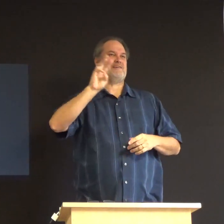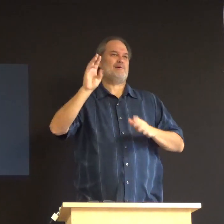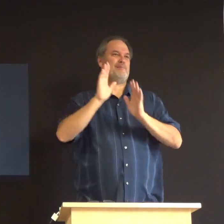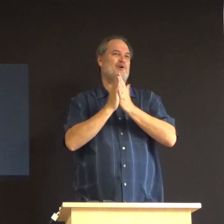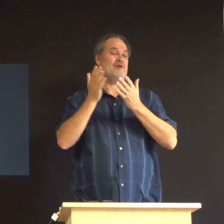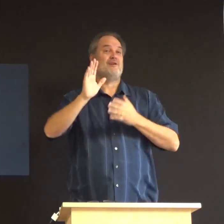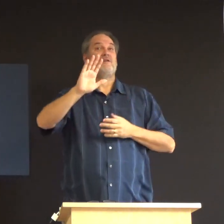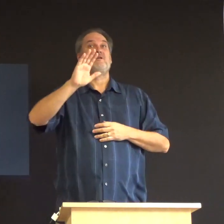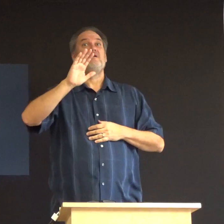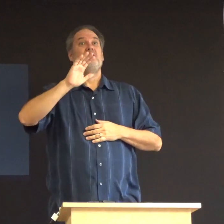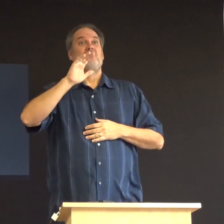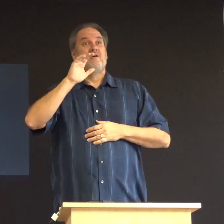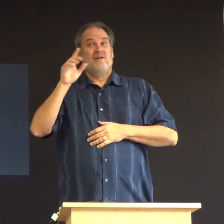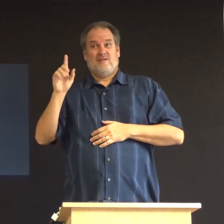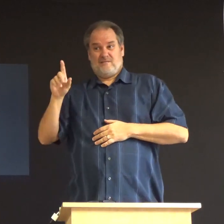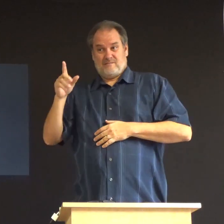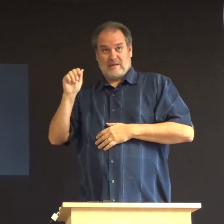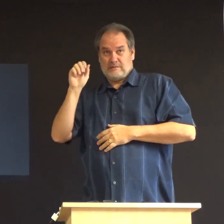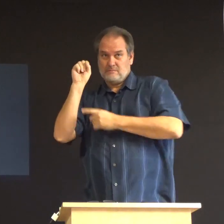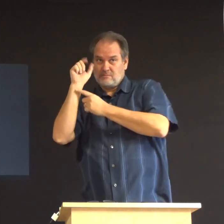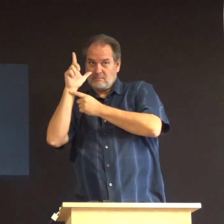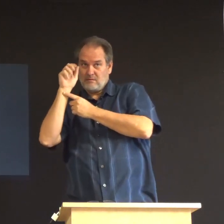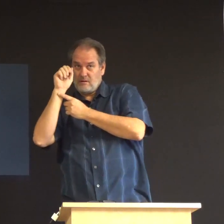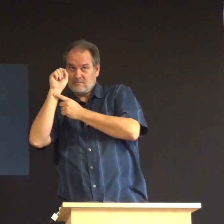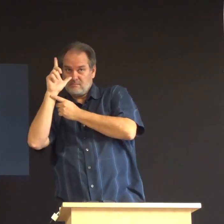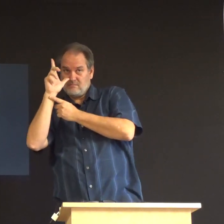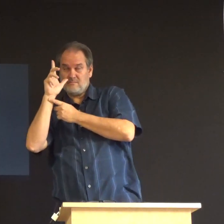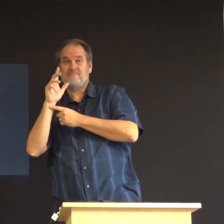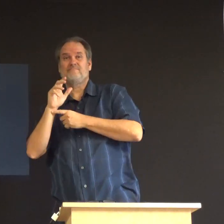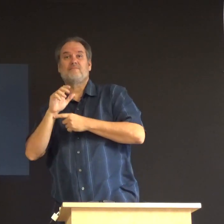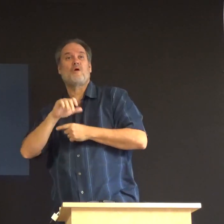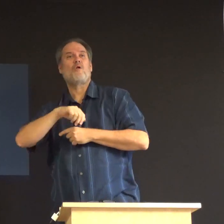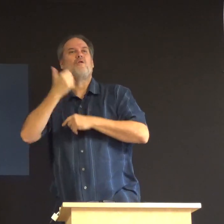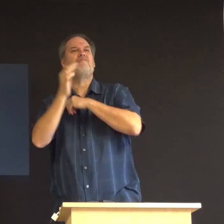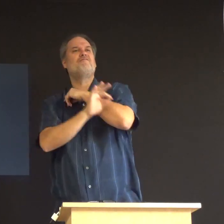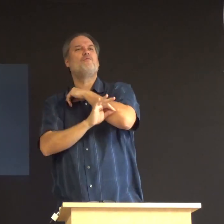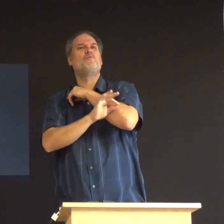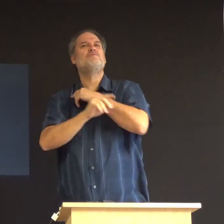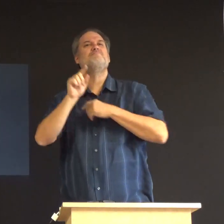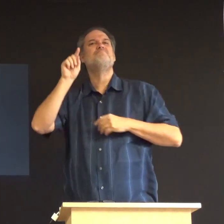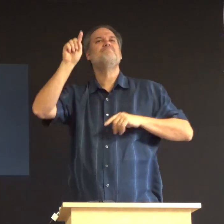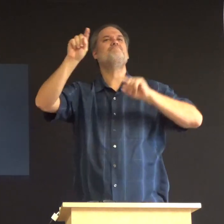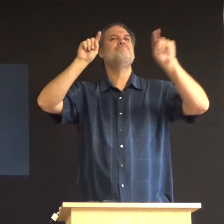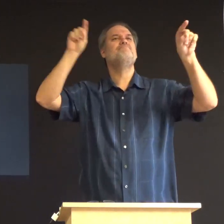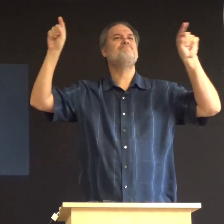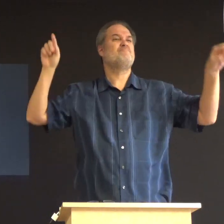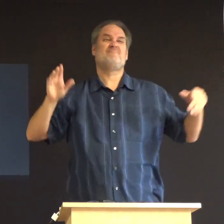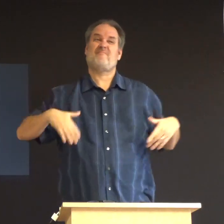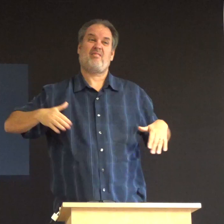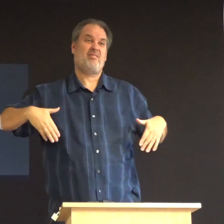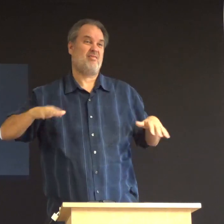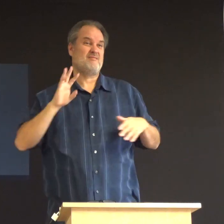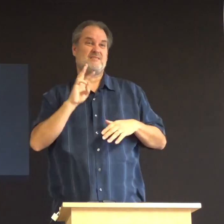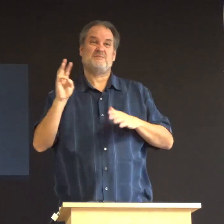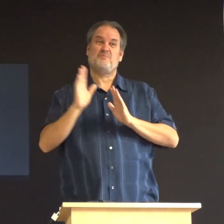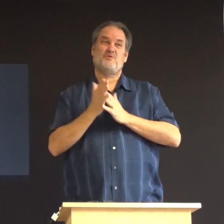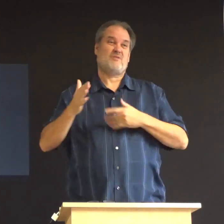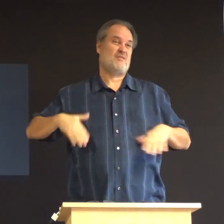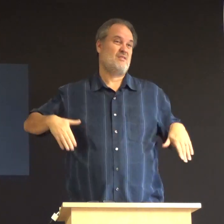their language. Finally, we have 66 books in ASL. Now, foreign sign languages,